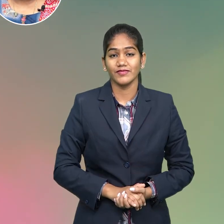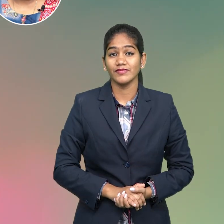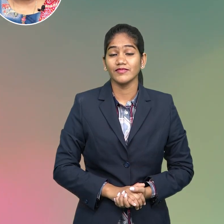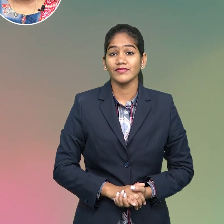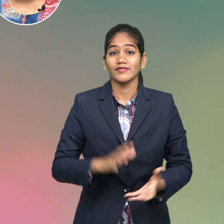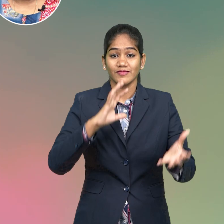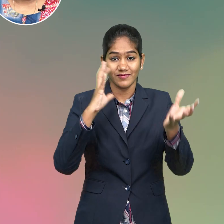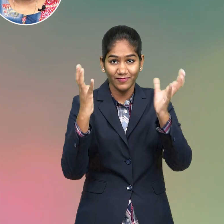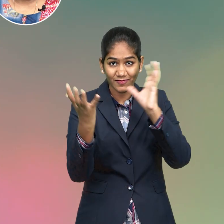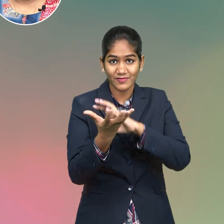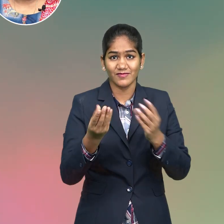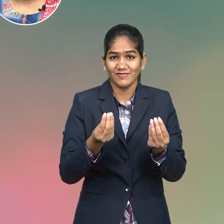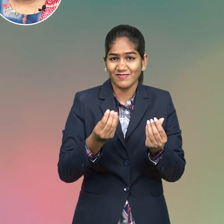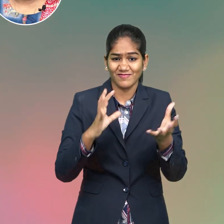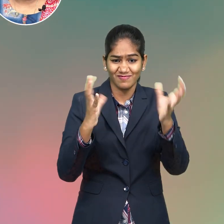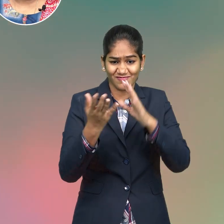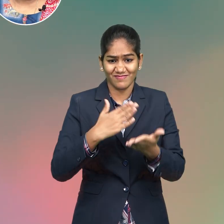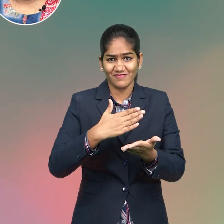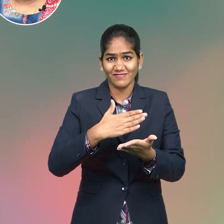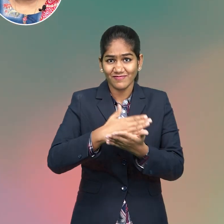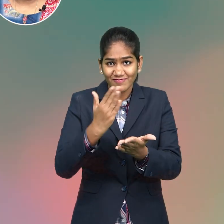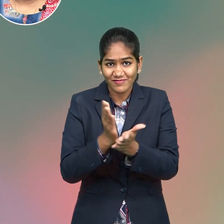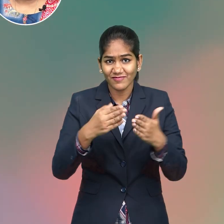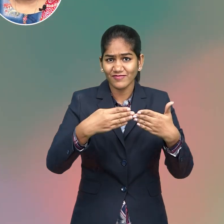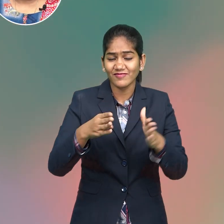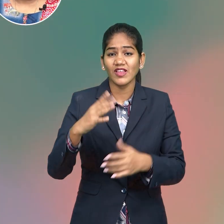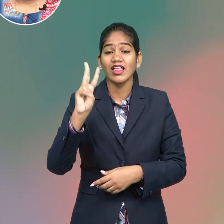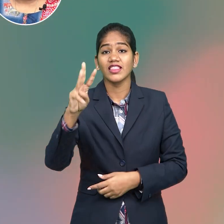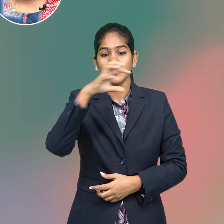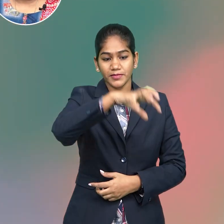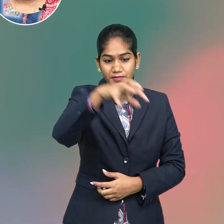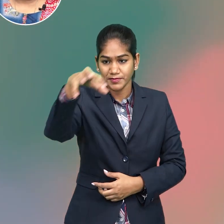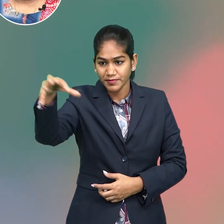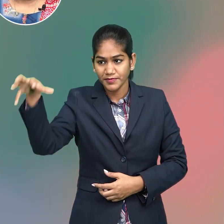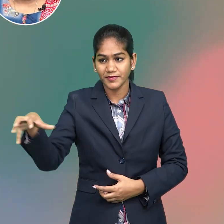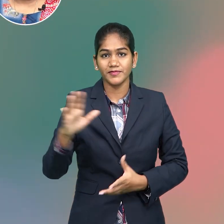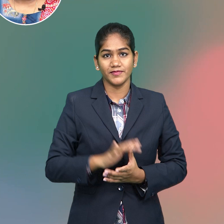The earth is divided into 3 zones.